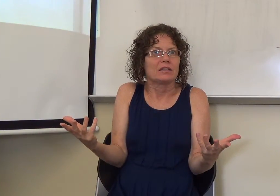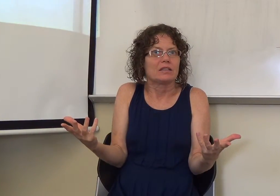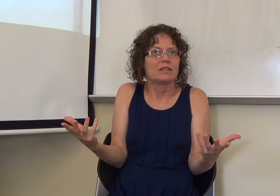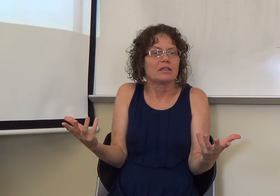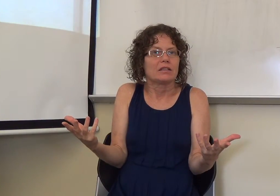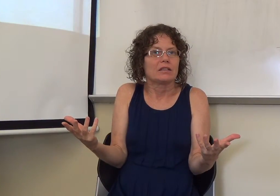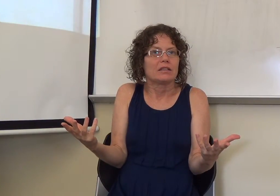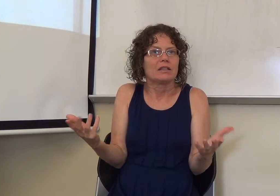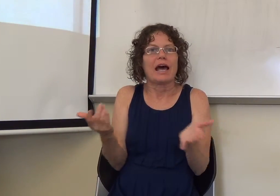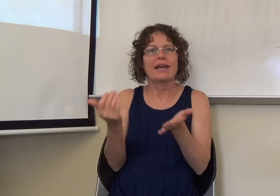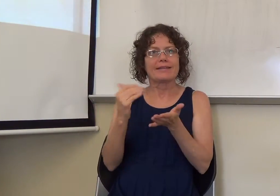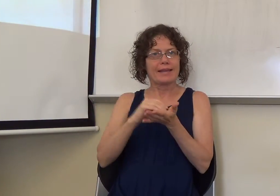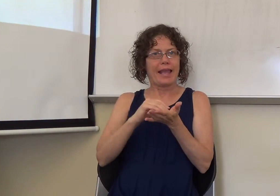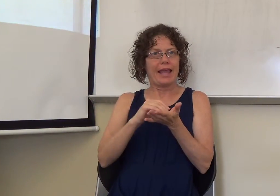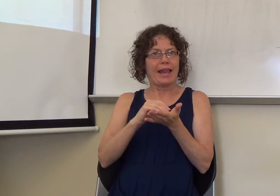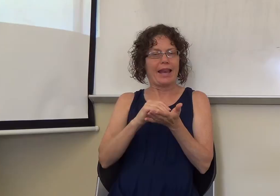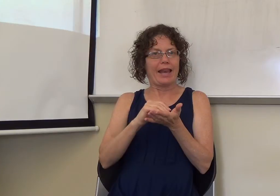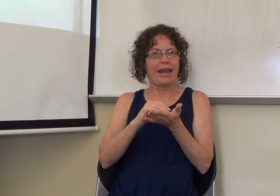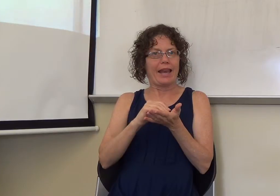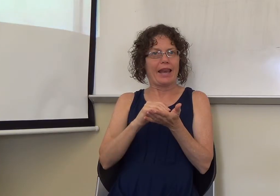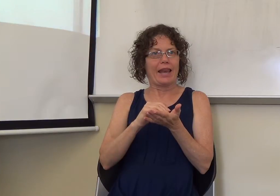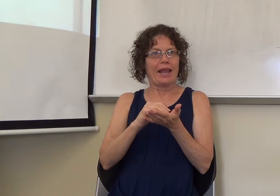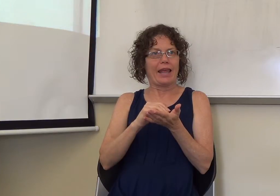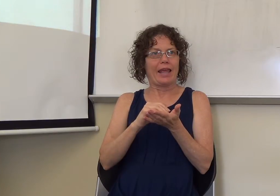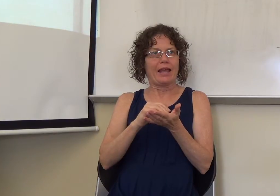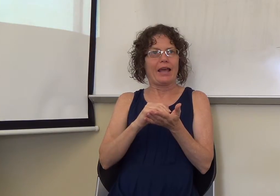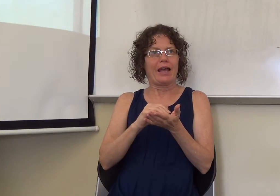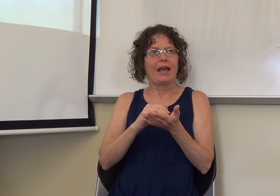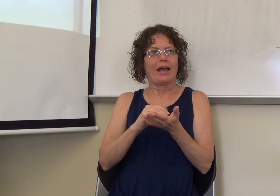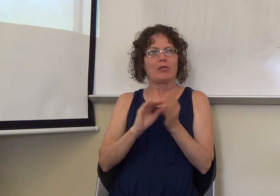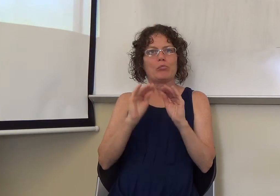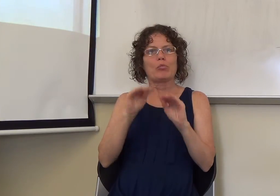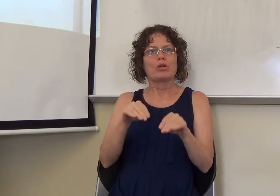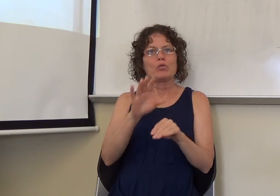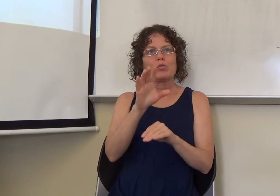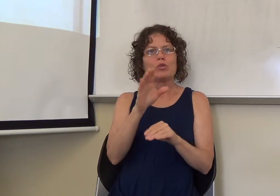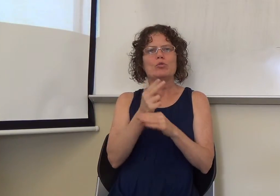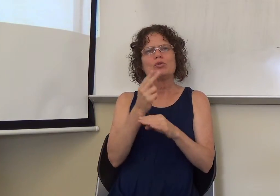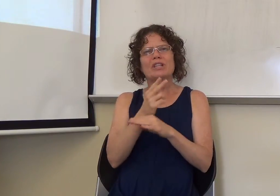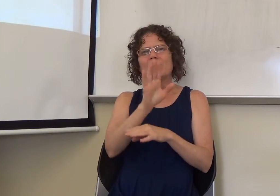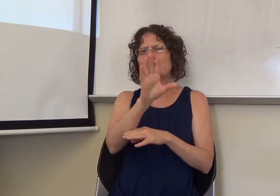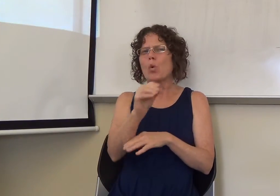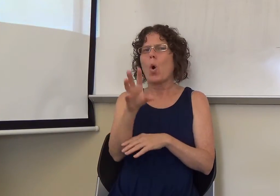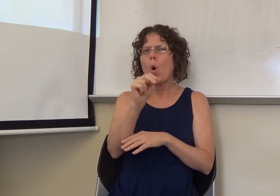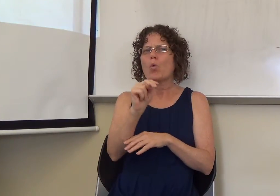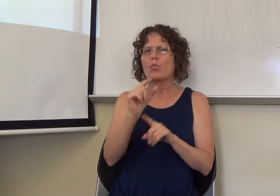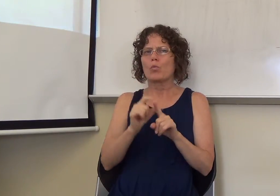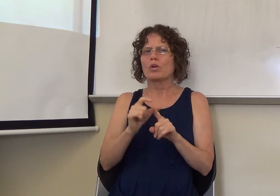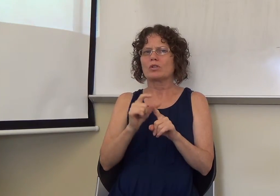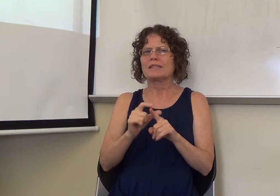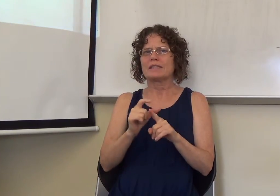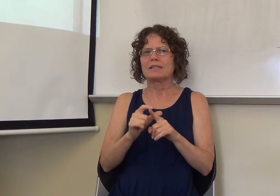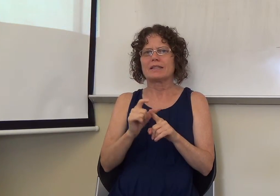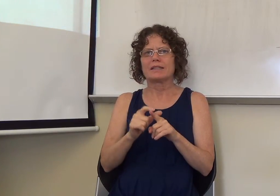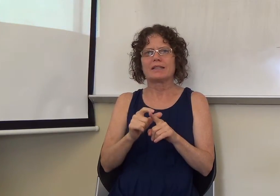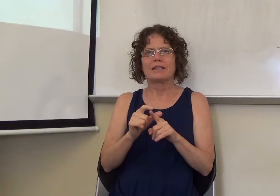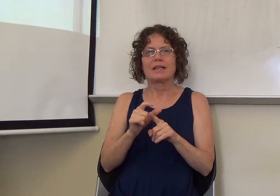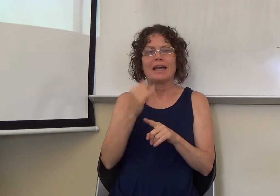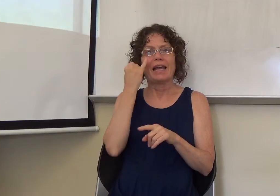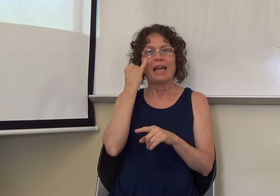you're putting this in your own words. If she had been vulnerable